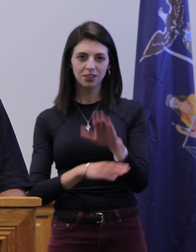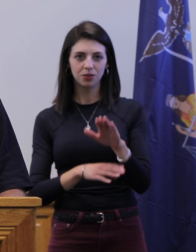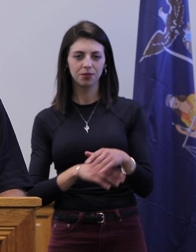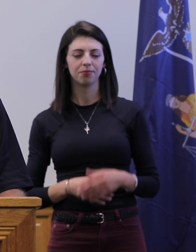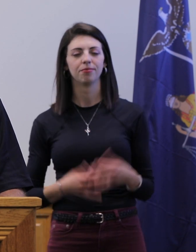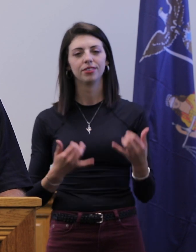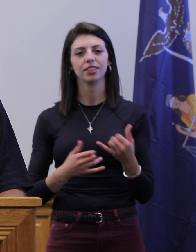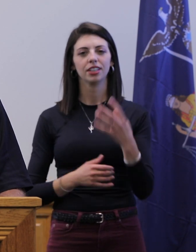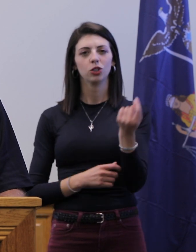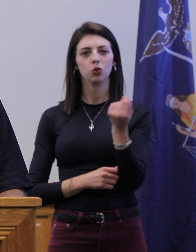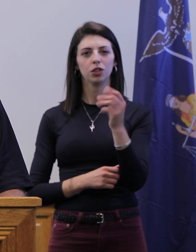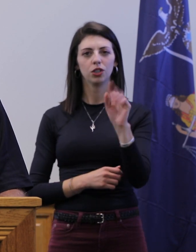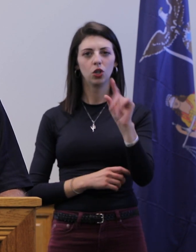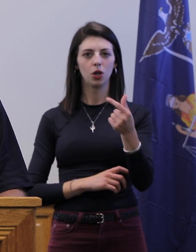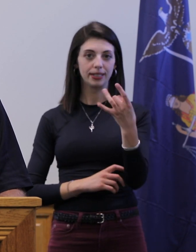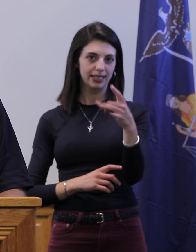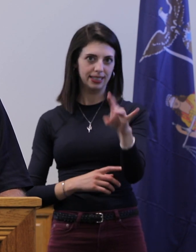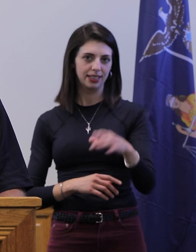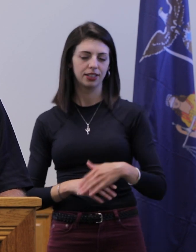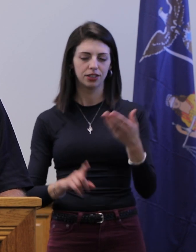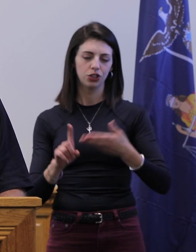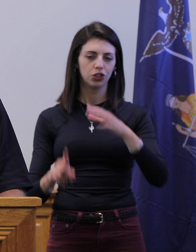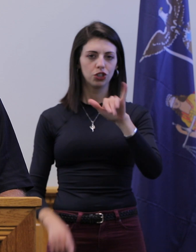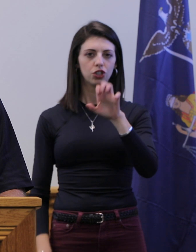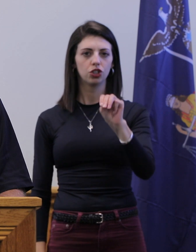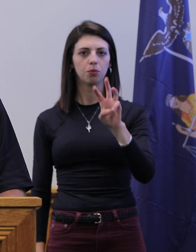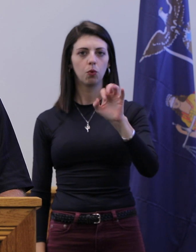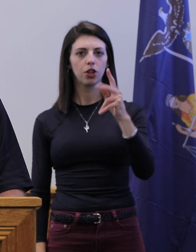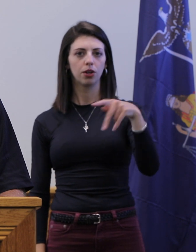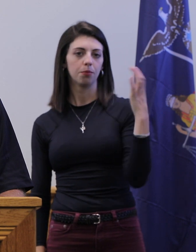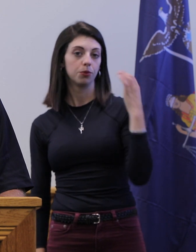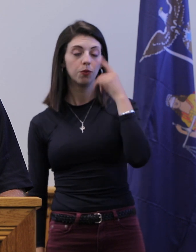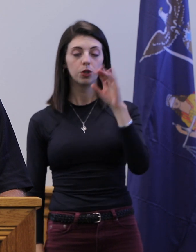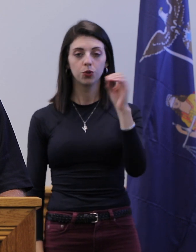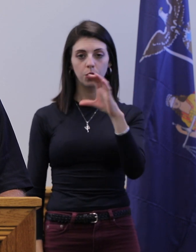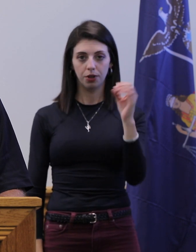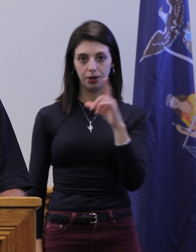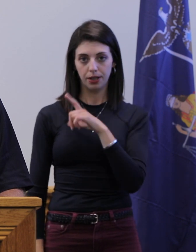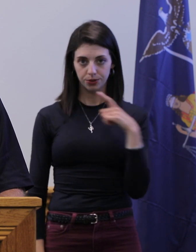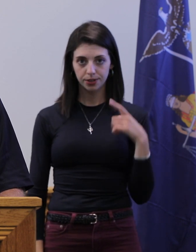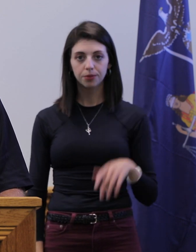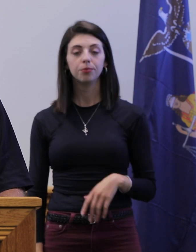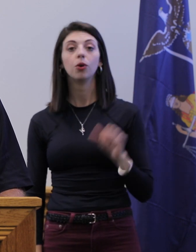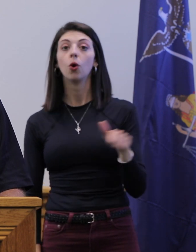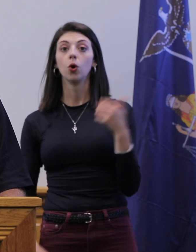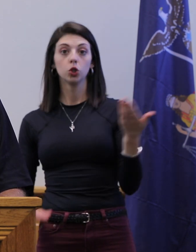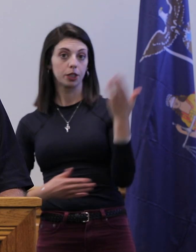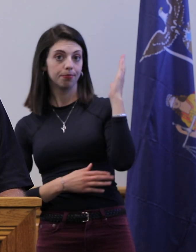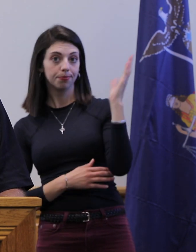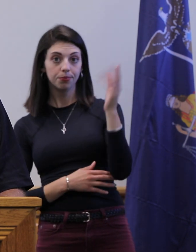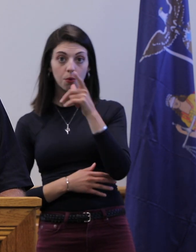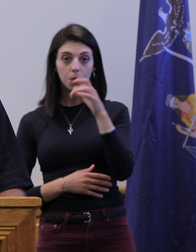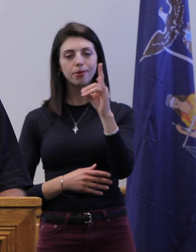Good afternoon. Today is Tuesday, August 18th. I'm Jim Weatherup, Chairman of the Oswego County Legislature. Joining me again today